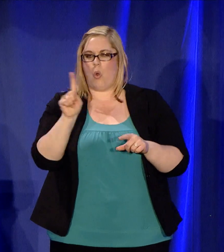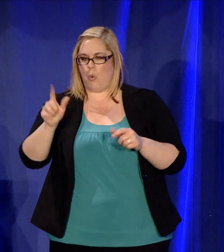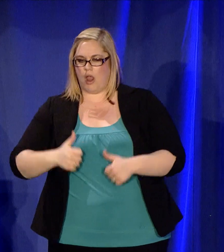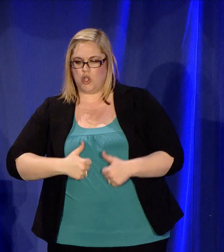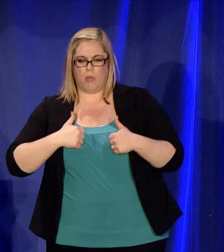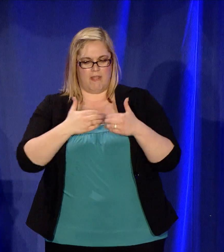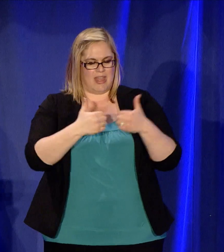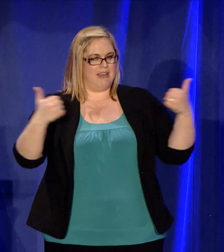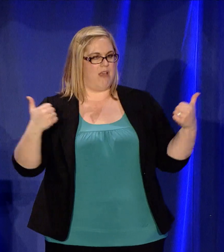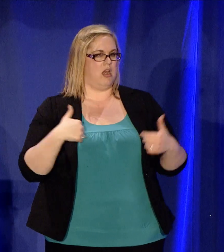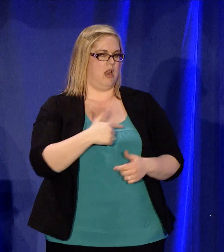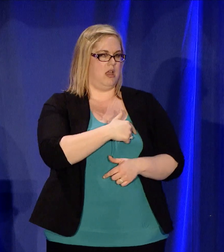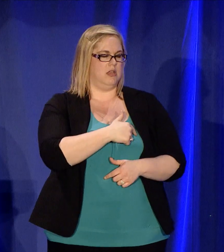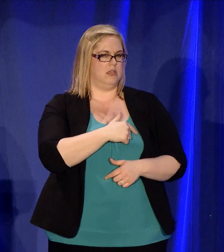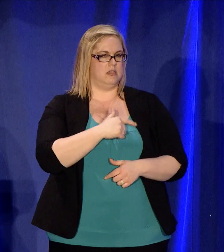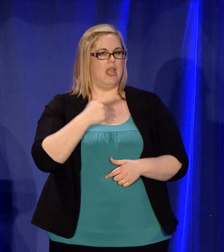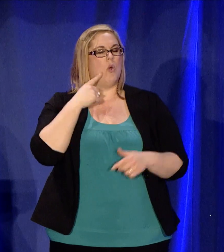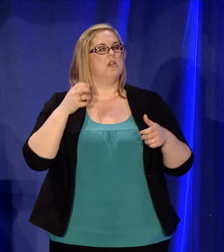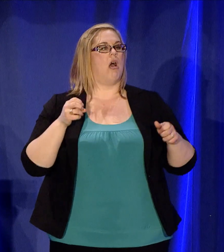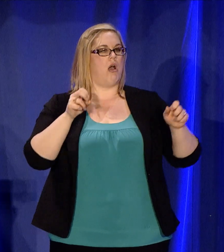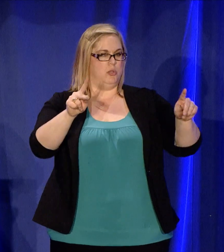ballot box. It was opportunity.